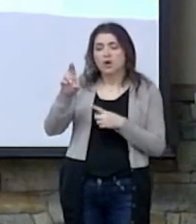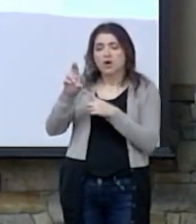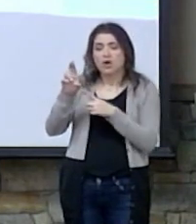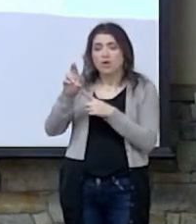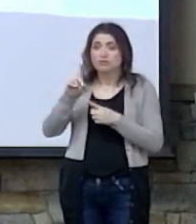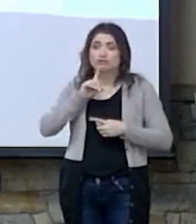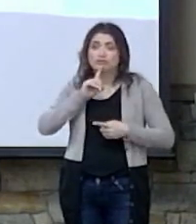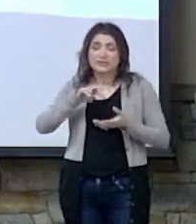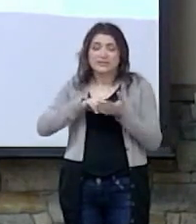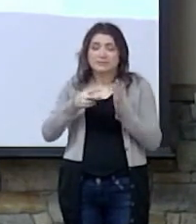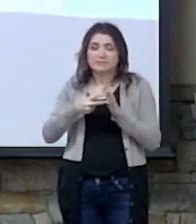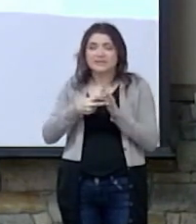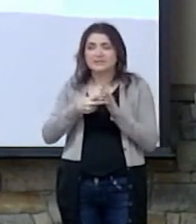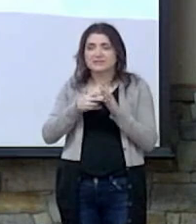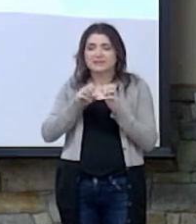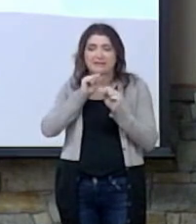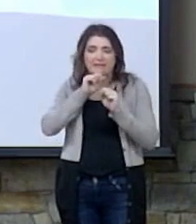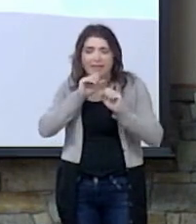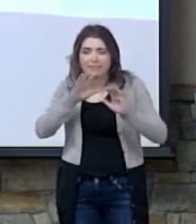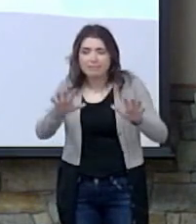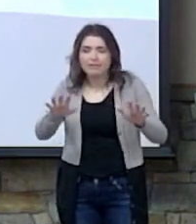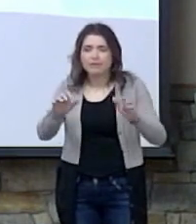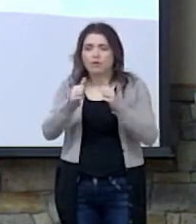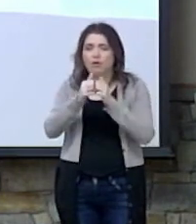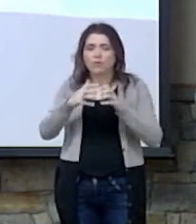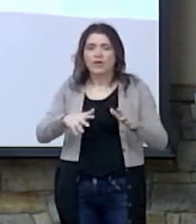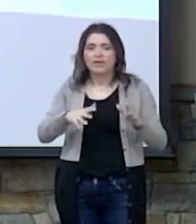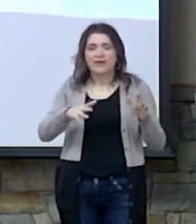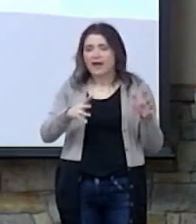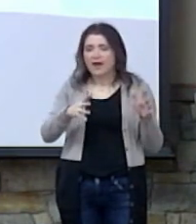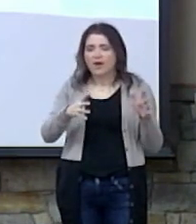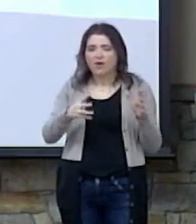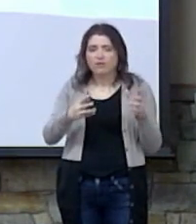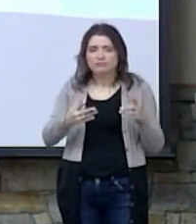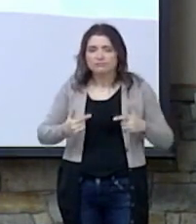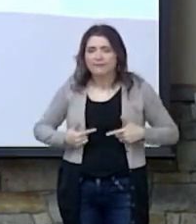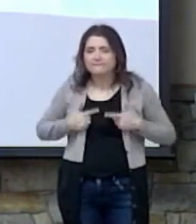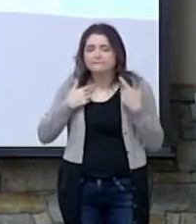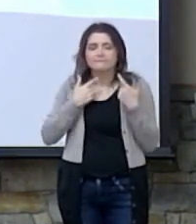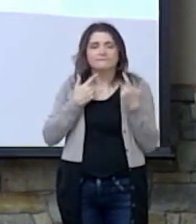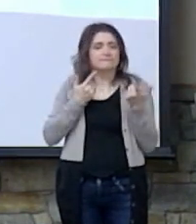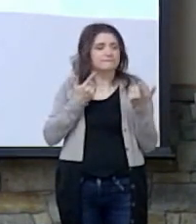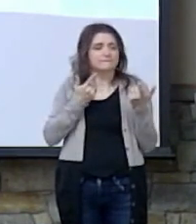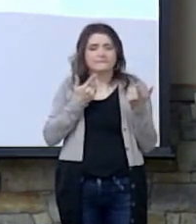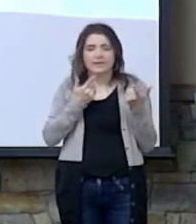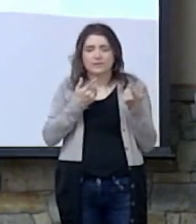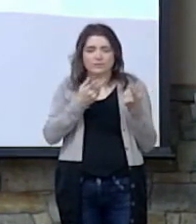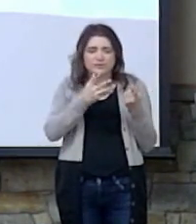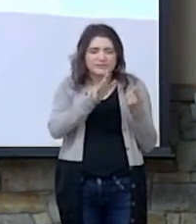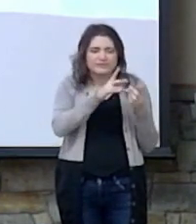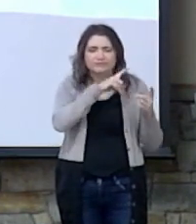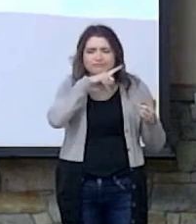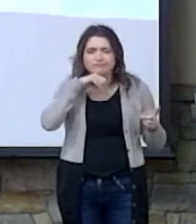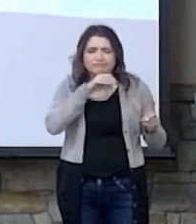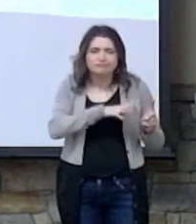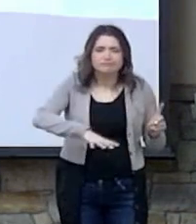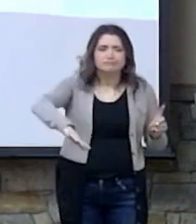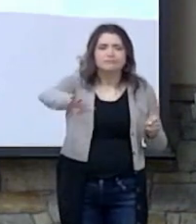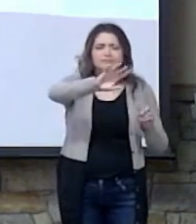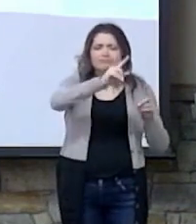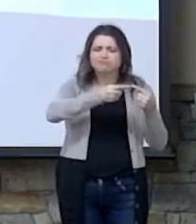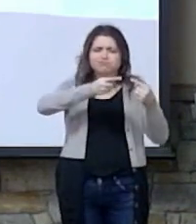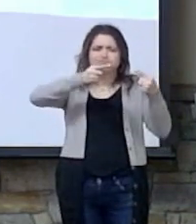means nothing or without pasture. It was a desolate place far from the palace life he was born